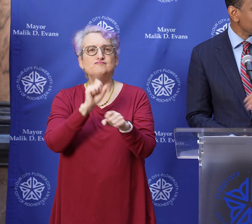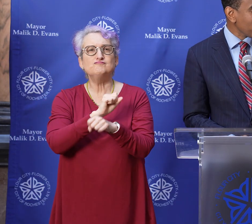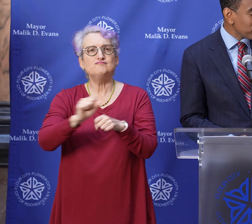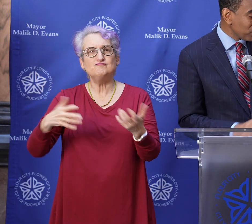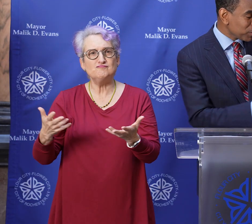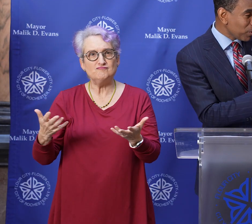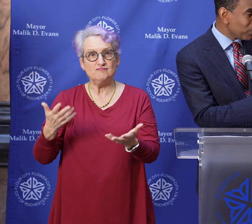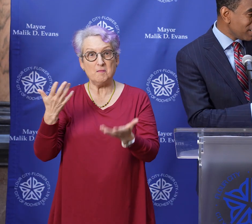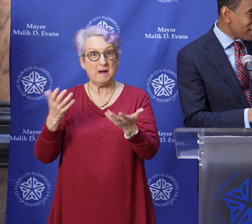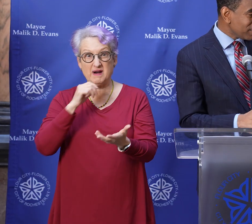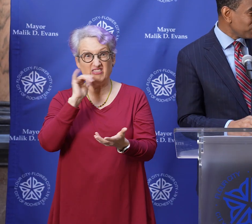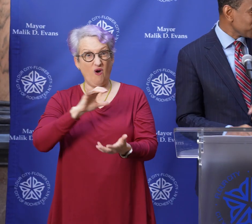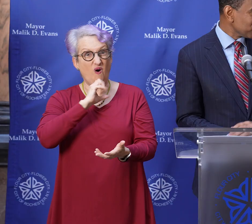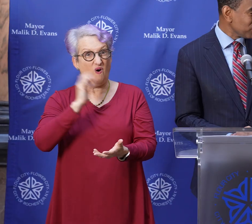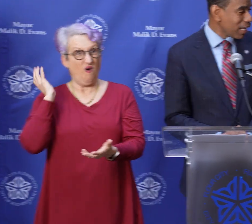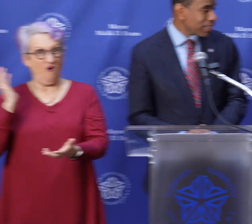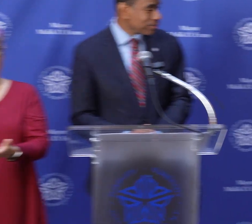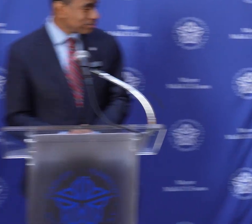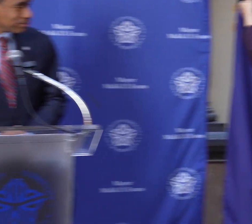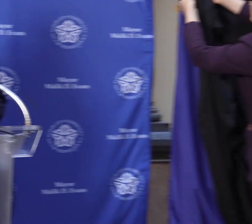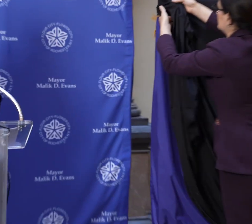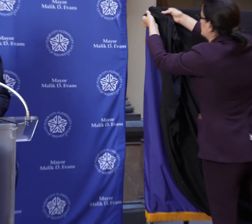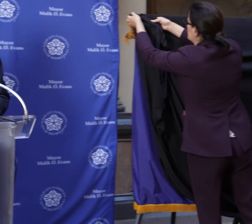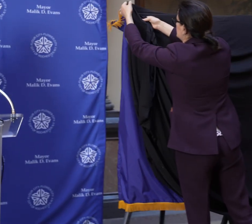picture this. Barb, you want to show the official city flag?